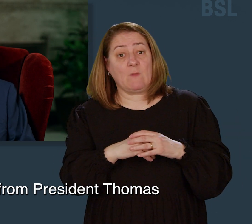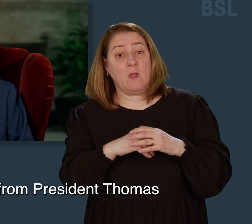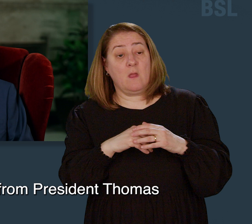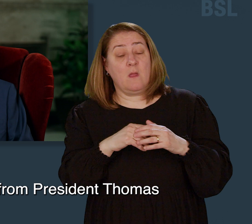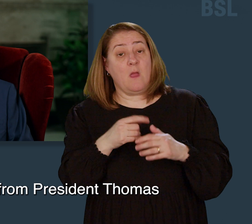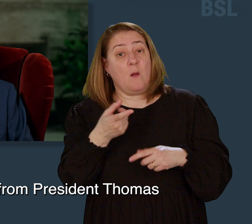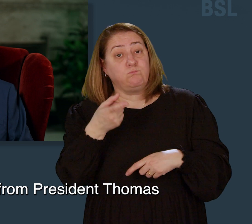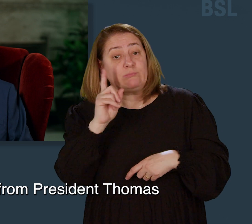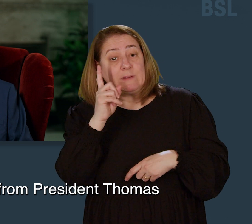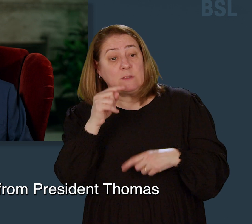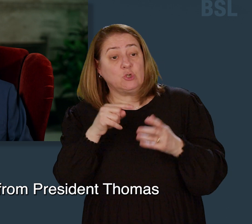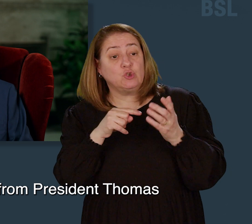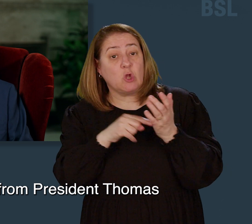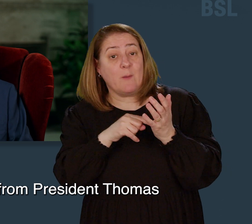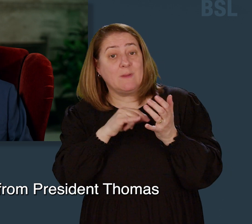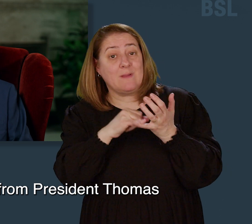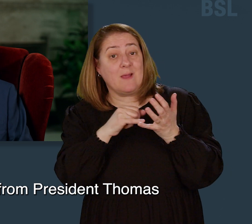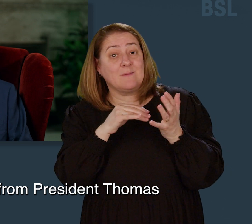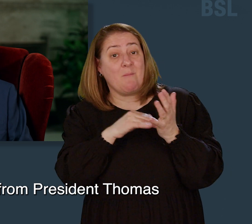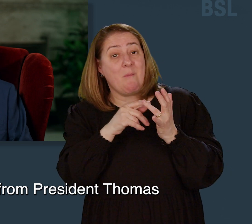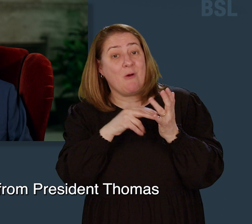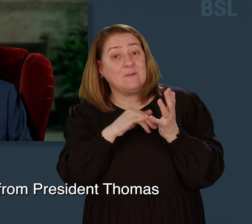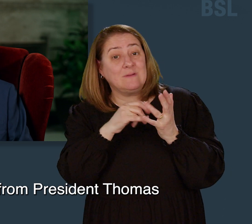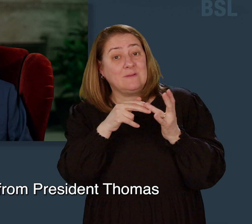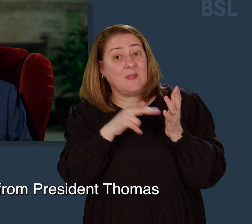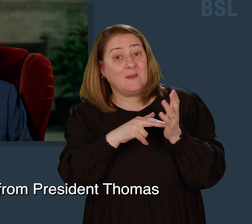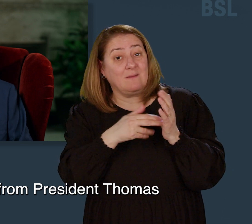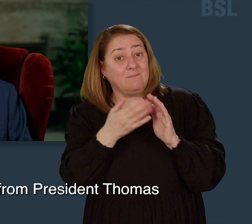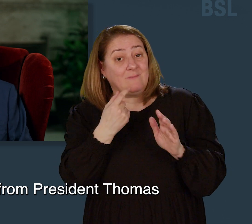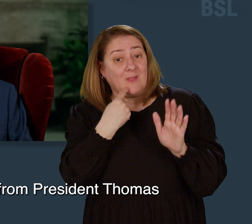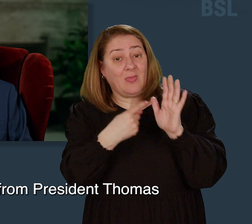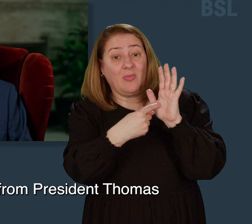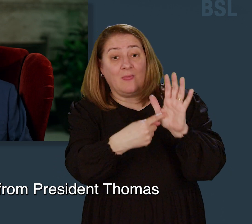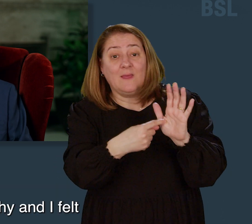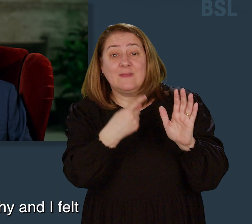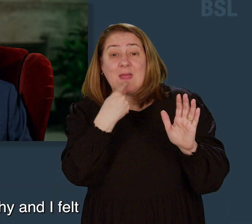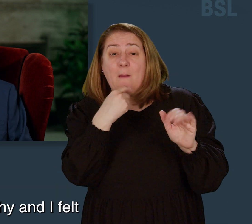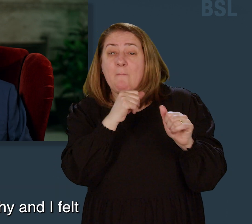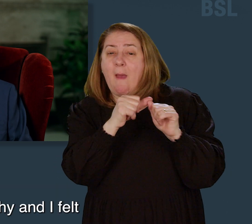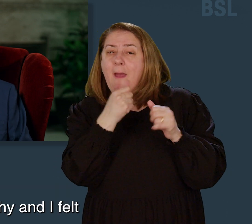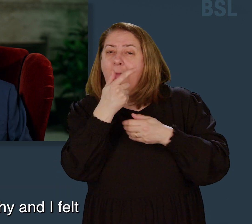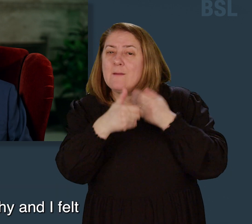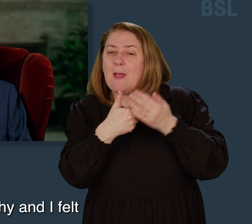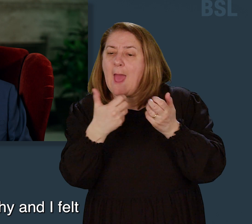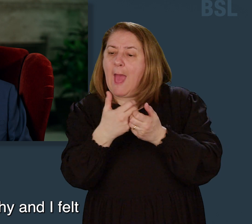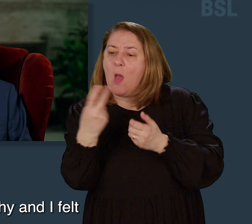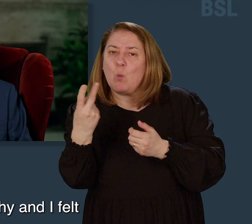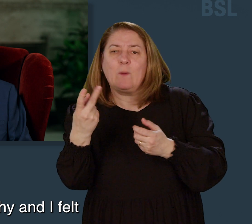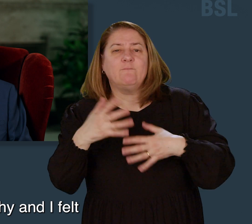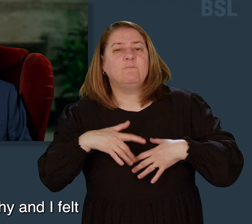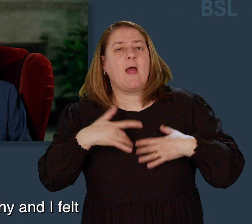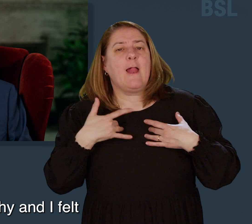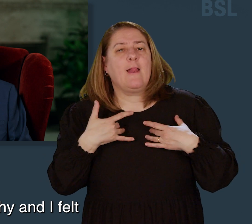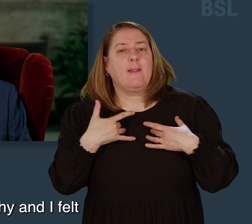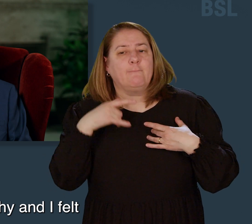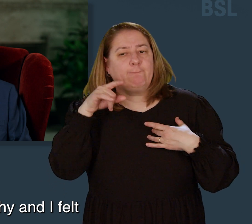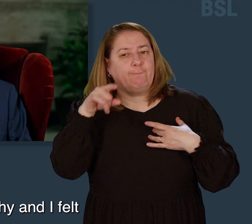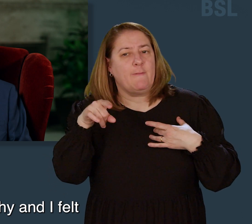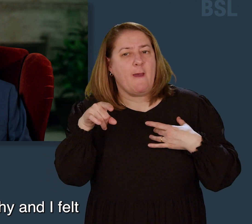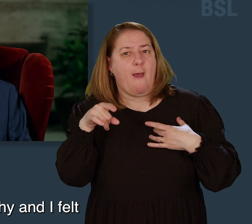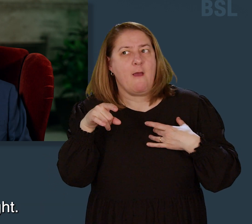Perhaps this statement from President Thomas S. Monson best illustrates what Kathy and I